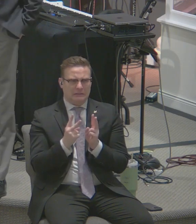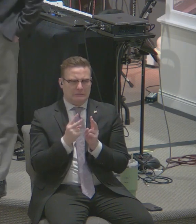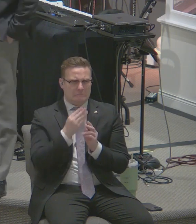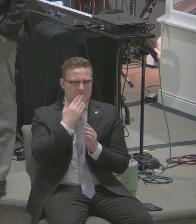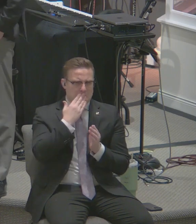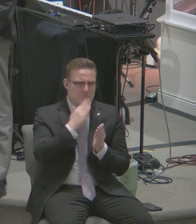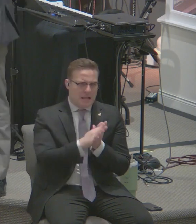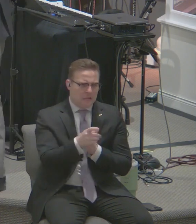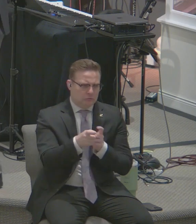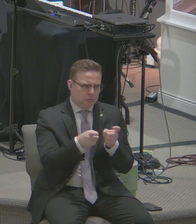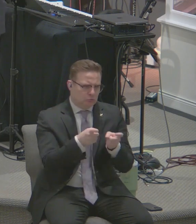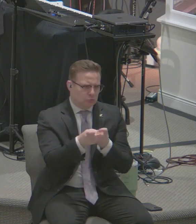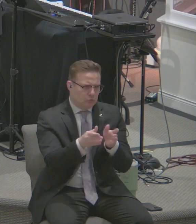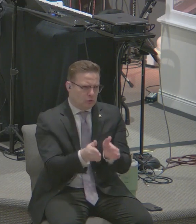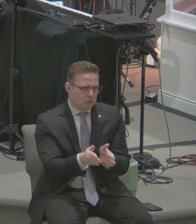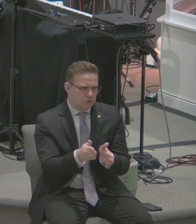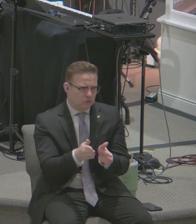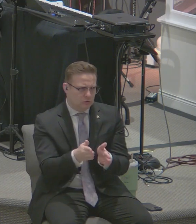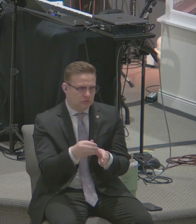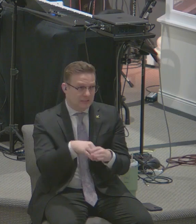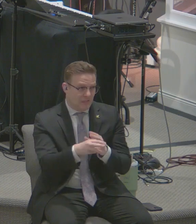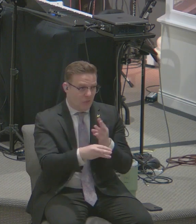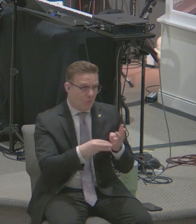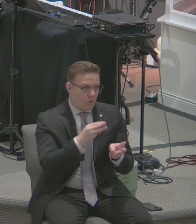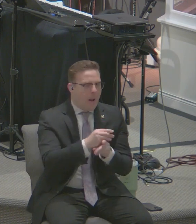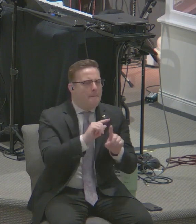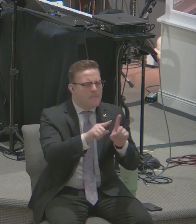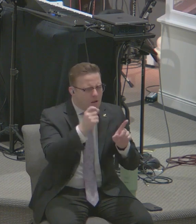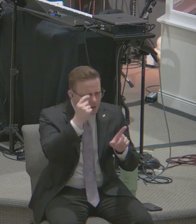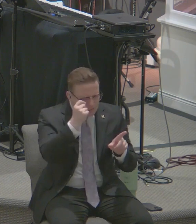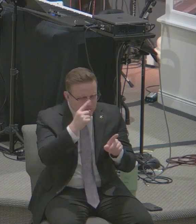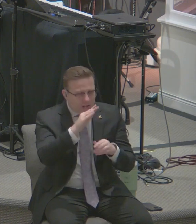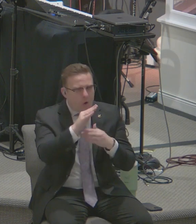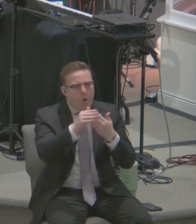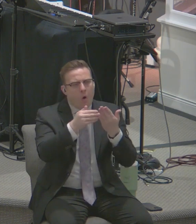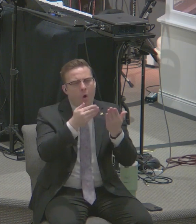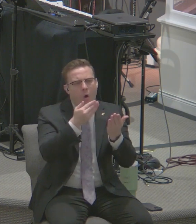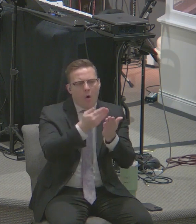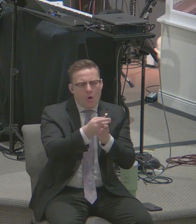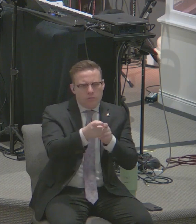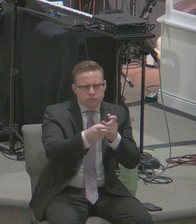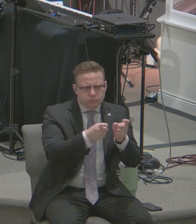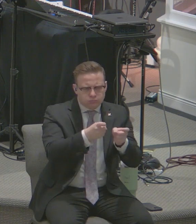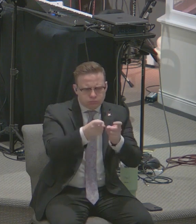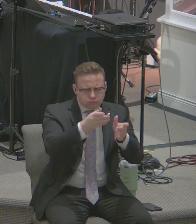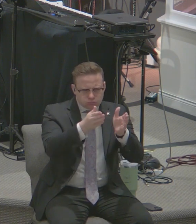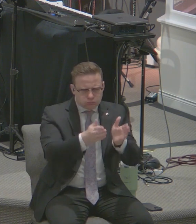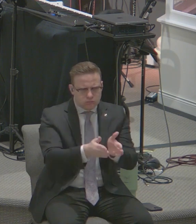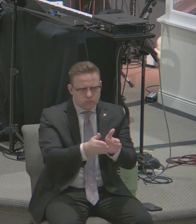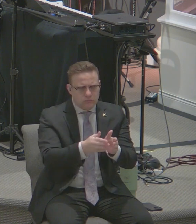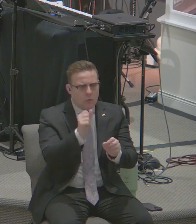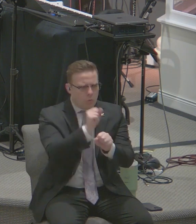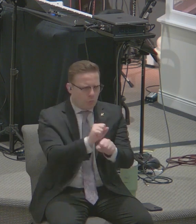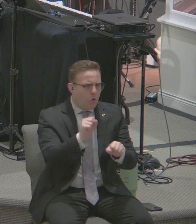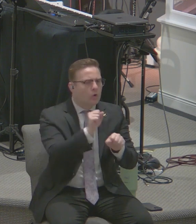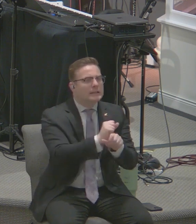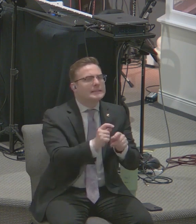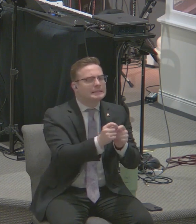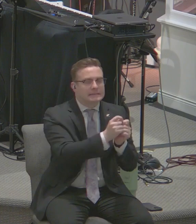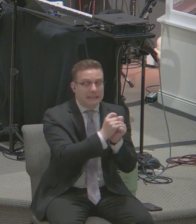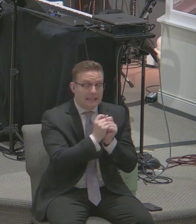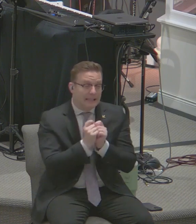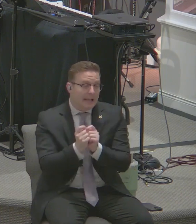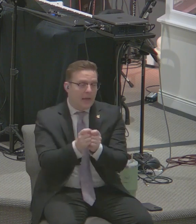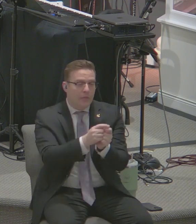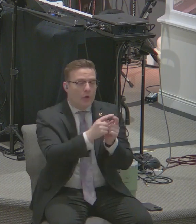rulers on this planet. But what we've got to realize is all of it, it's all working at one time to